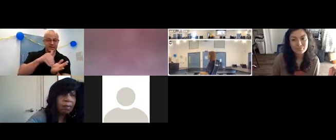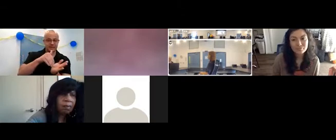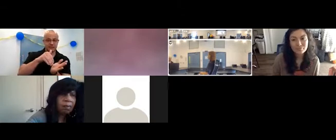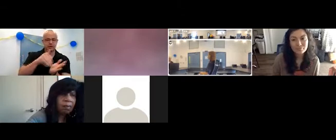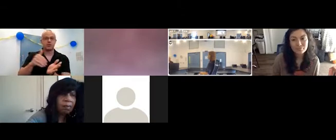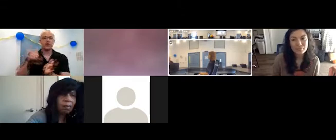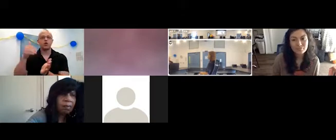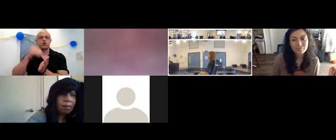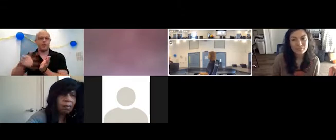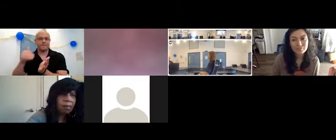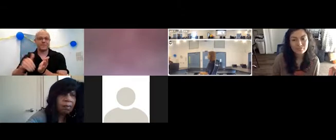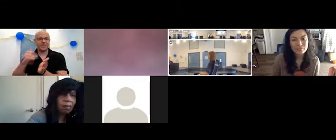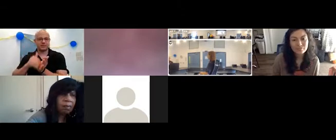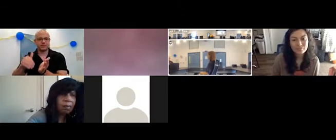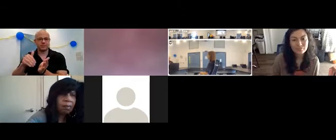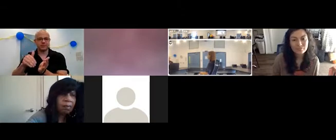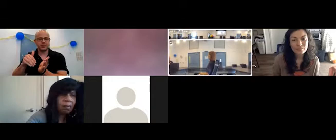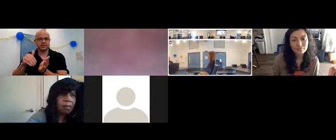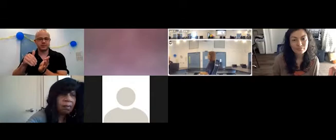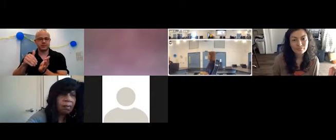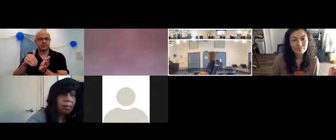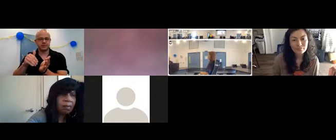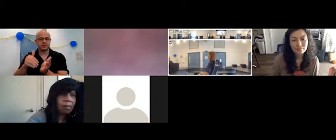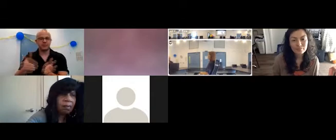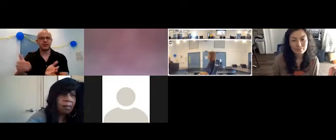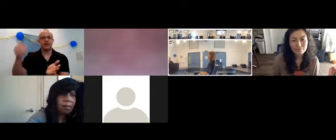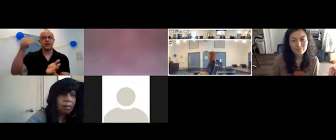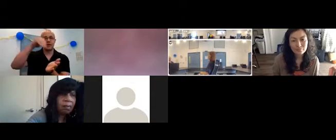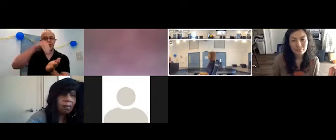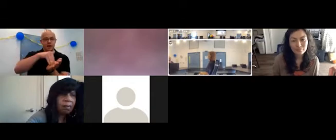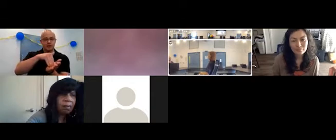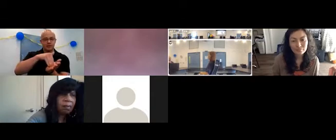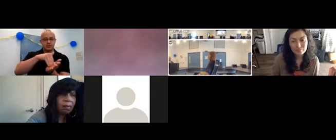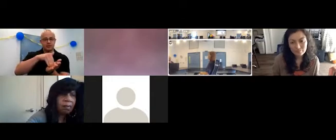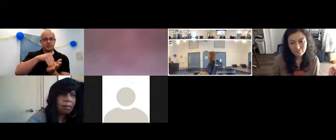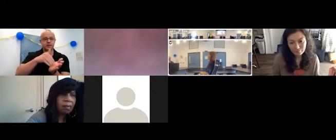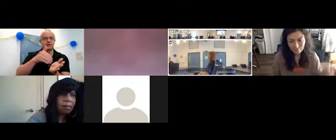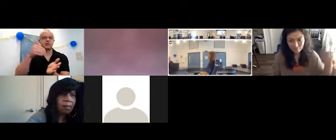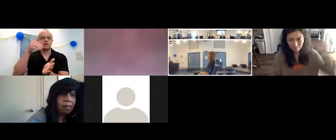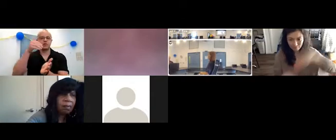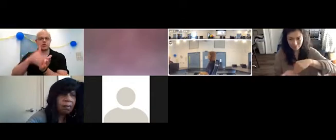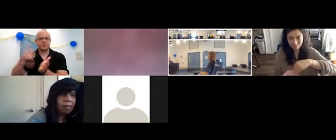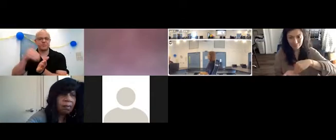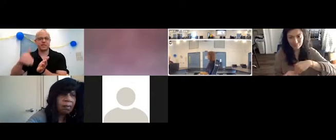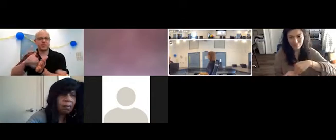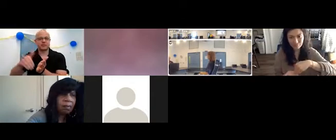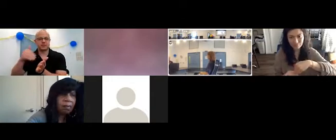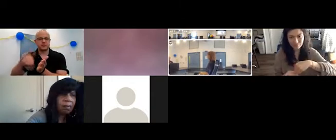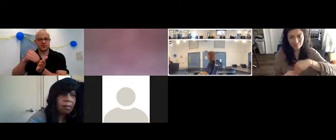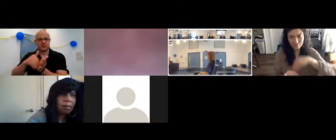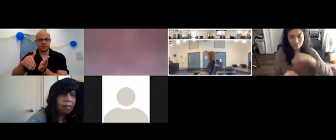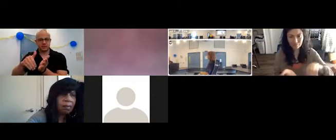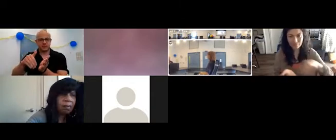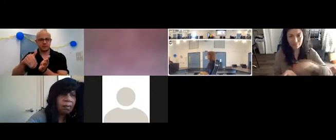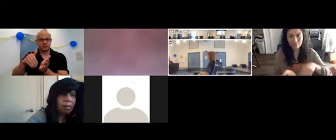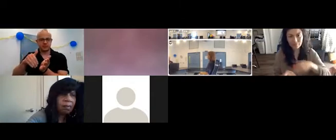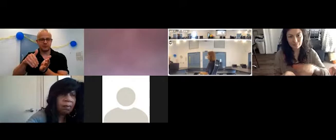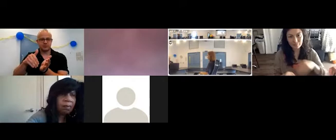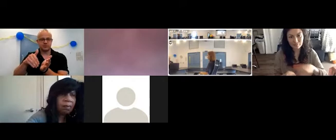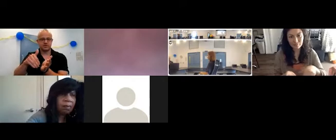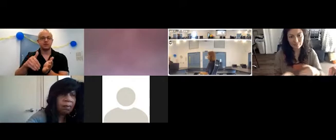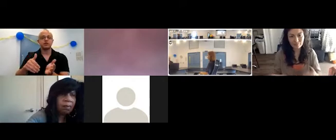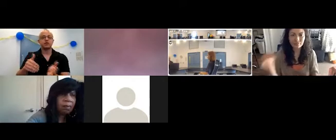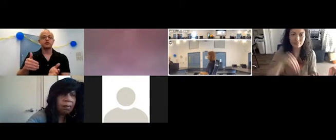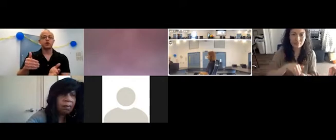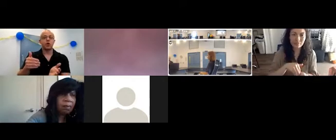So someone asked about the sign for again and repeat. So this is again, repeat.